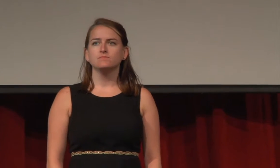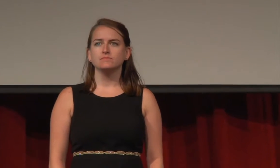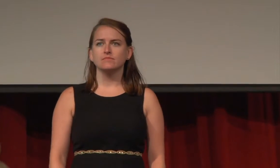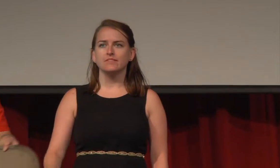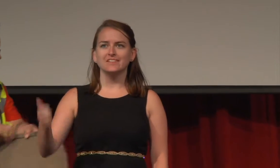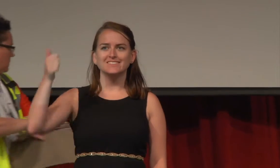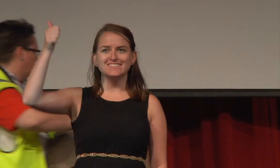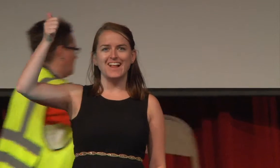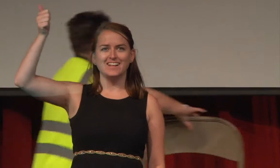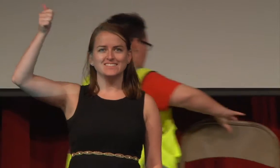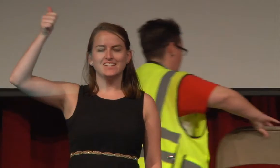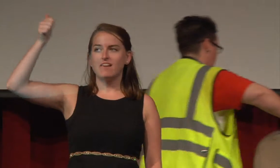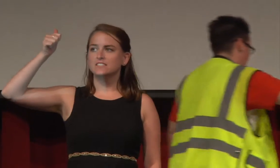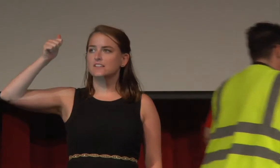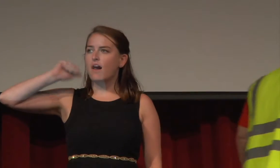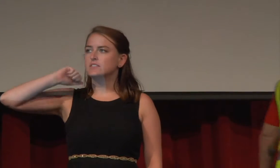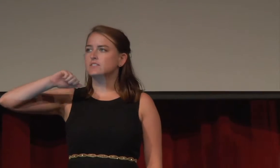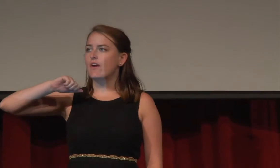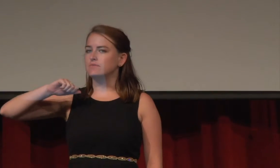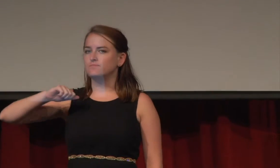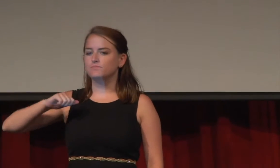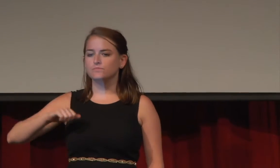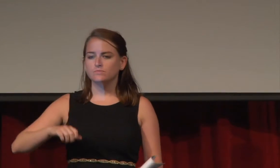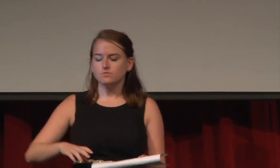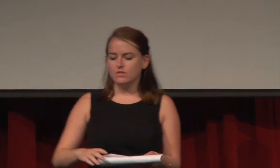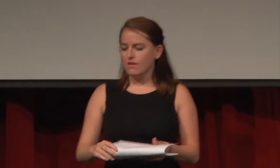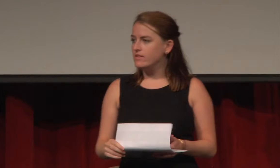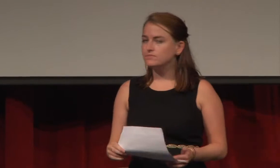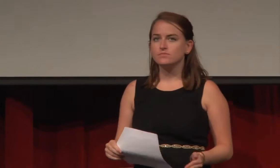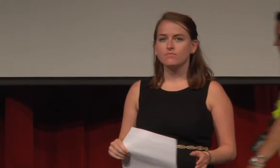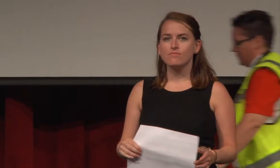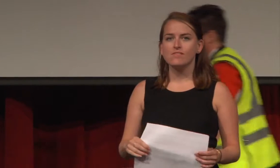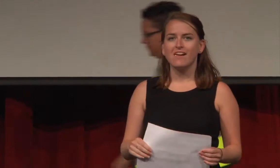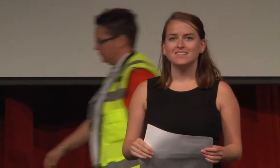Can you hear us? No, speak up for the cameras. All right, we got cameras. Oh.